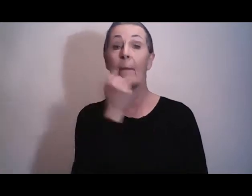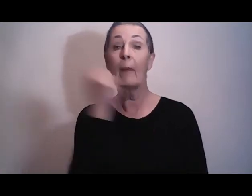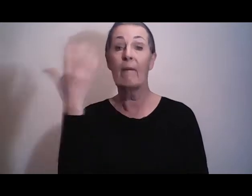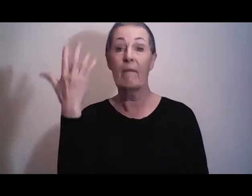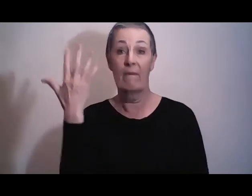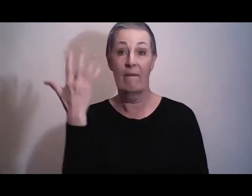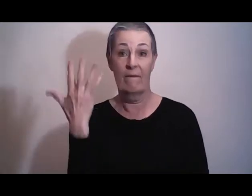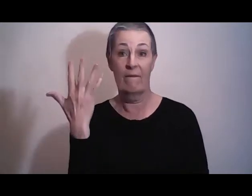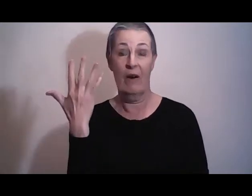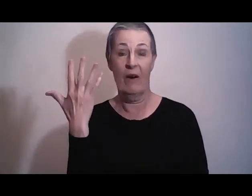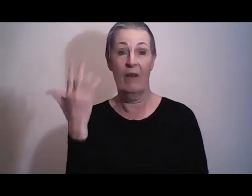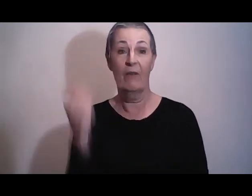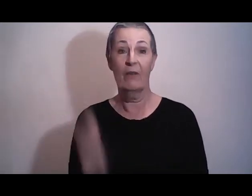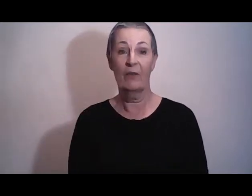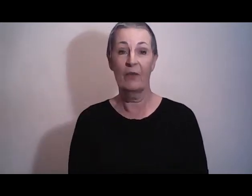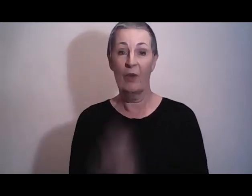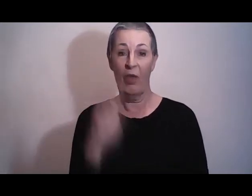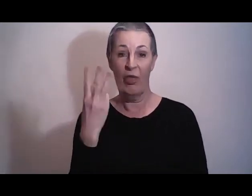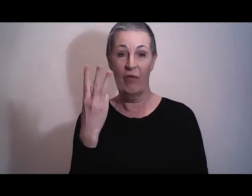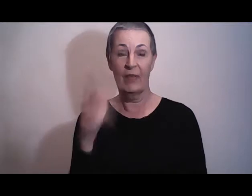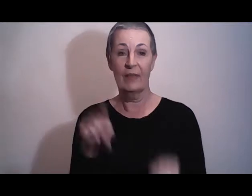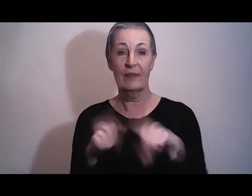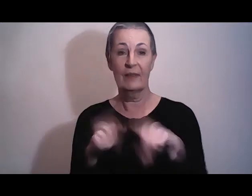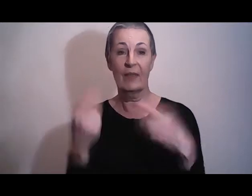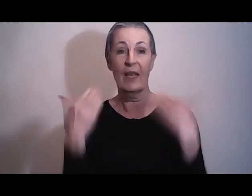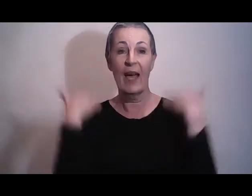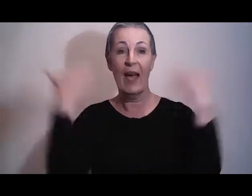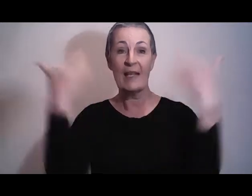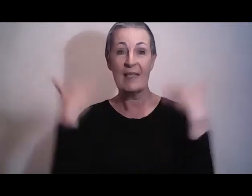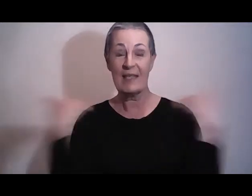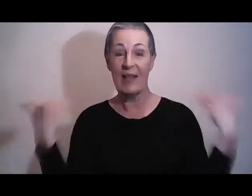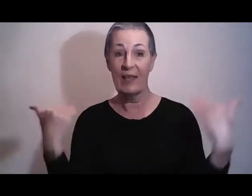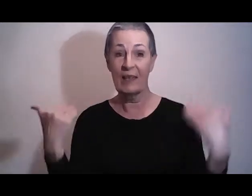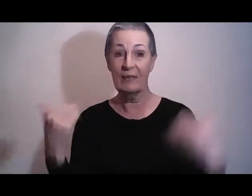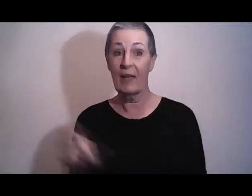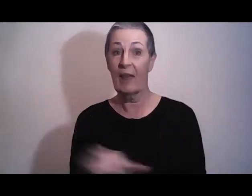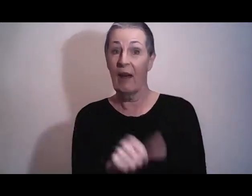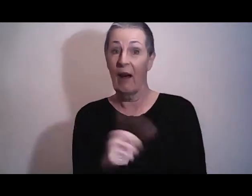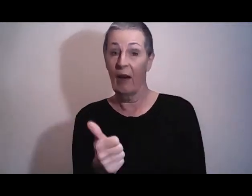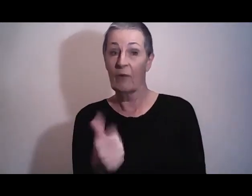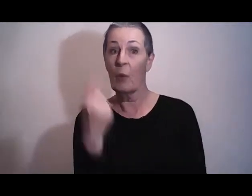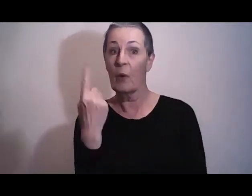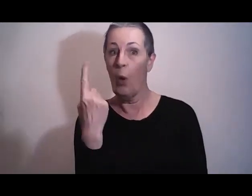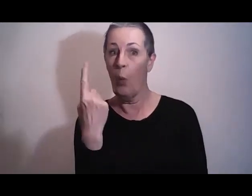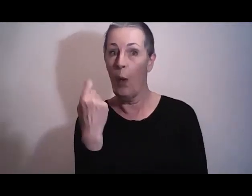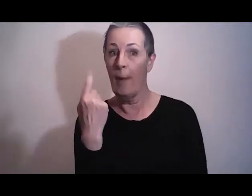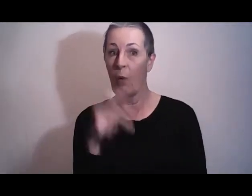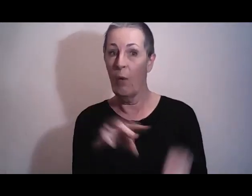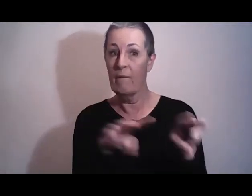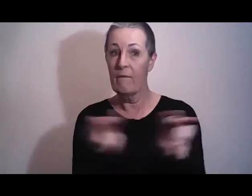of 3 exercises. And then we have one more part of 3 exercises. I only